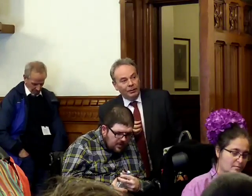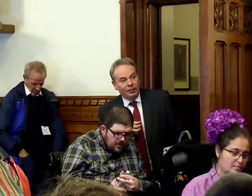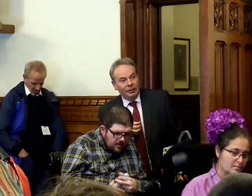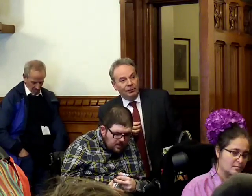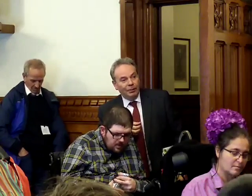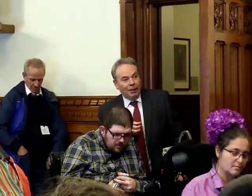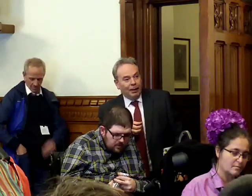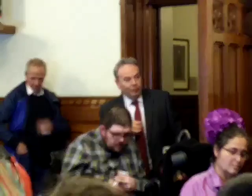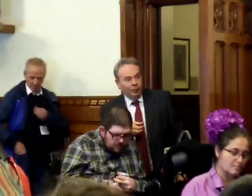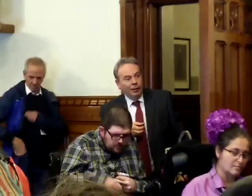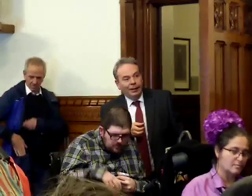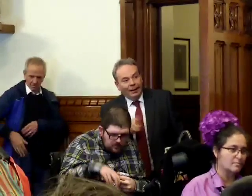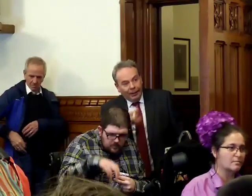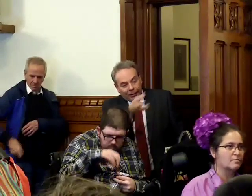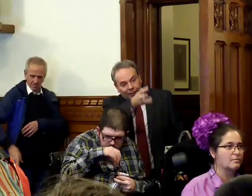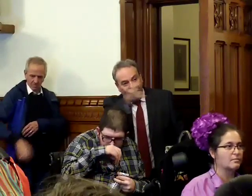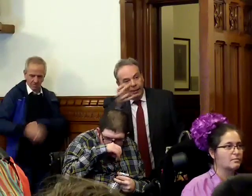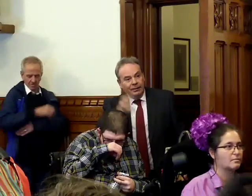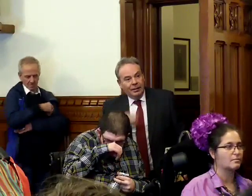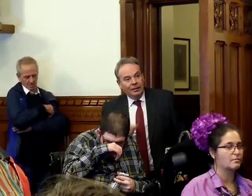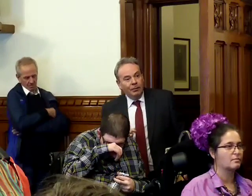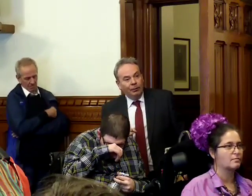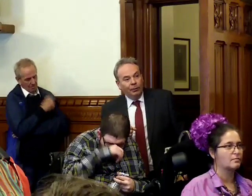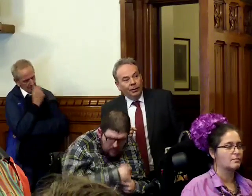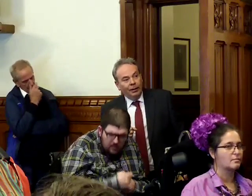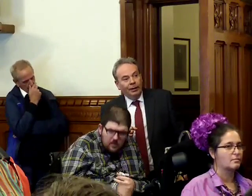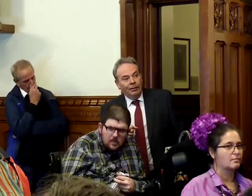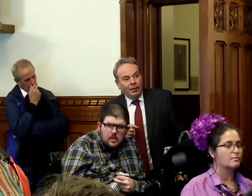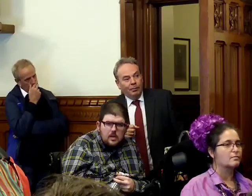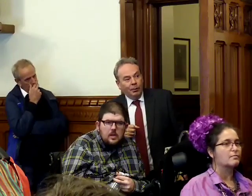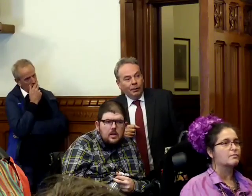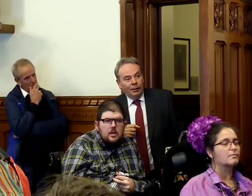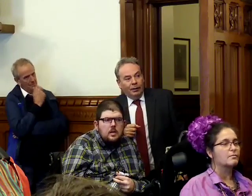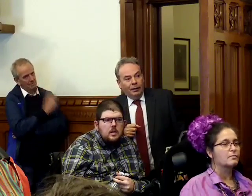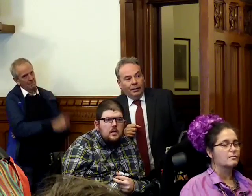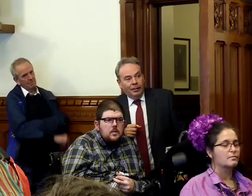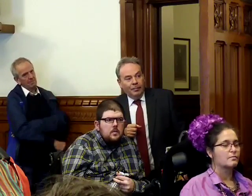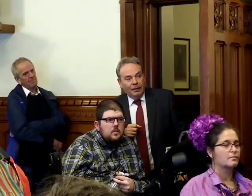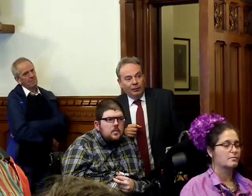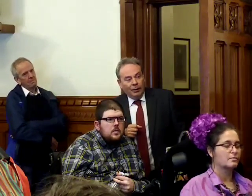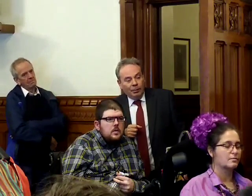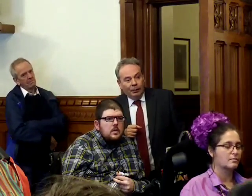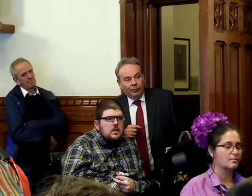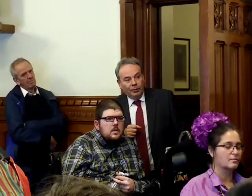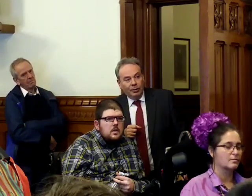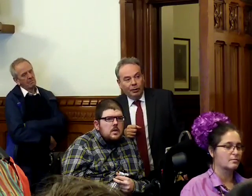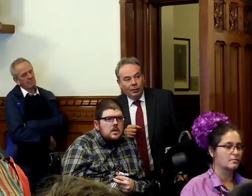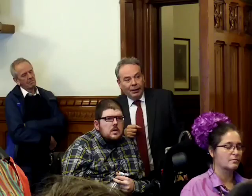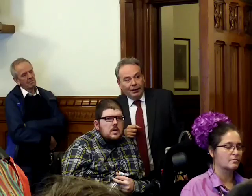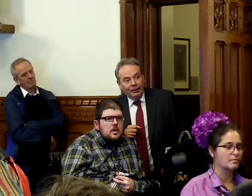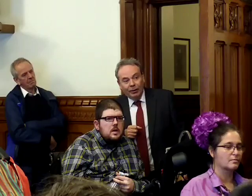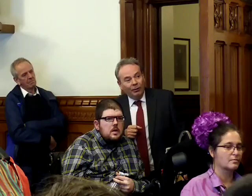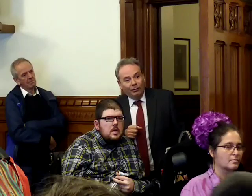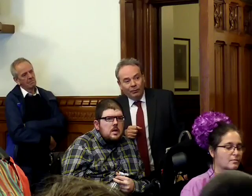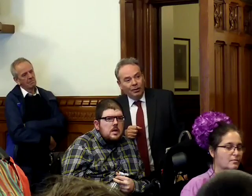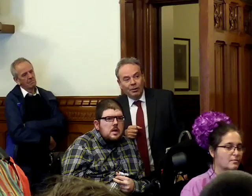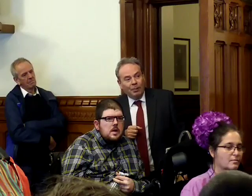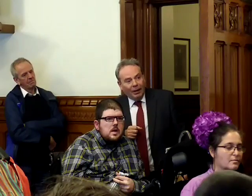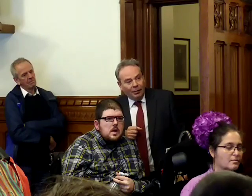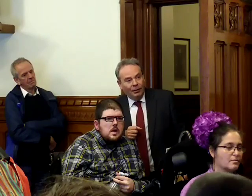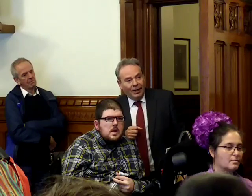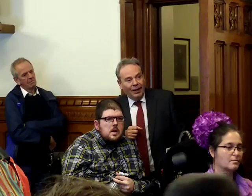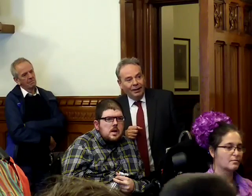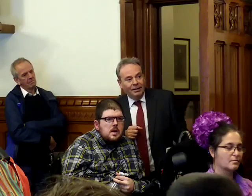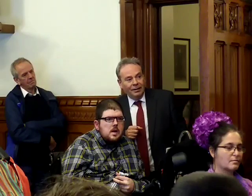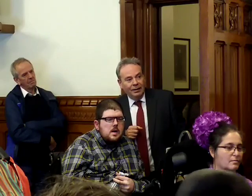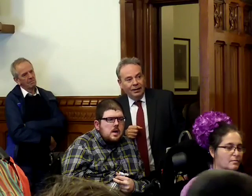coming into the room is very powerful. Hearing the testimony from people is very powerful too. We've got